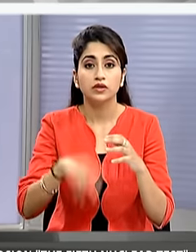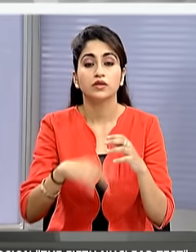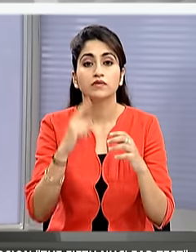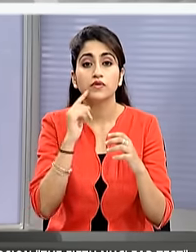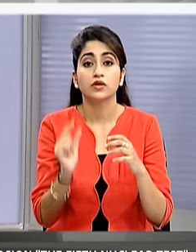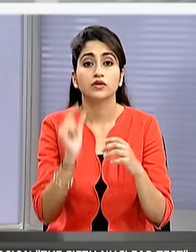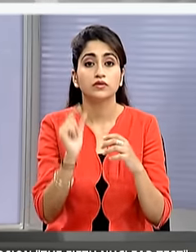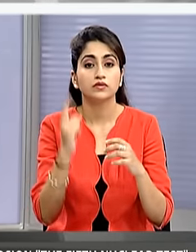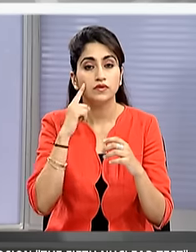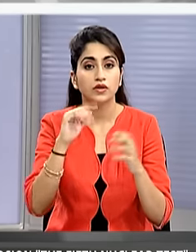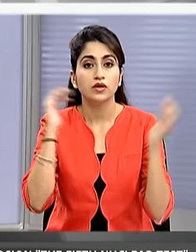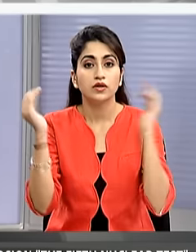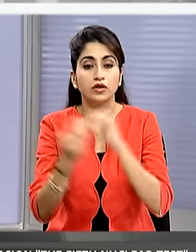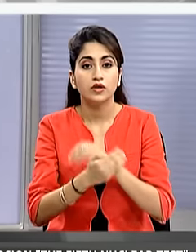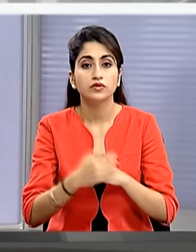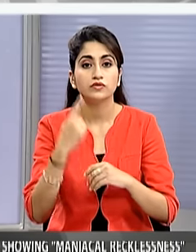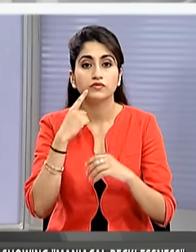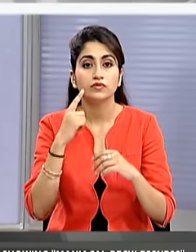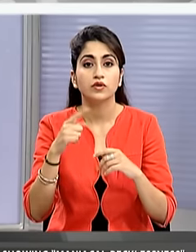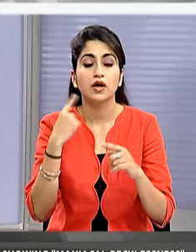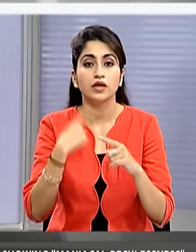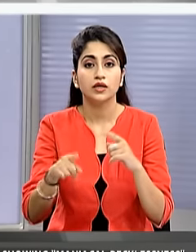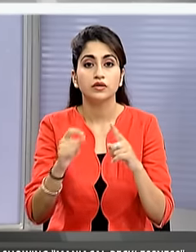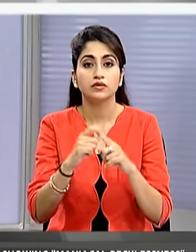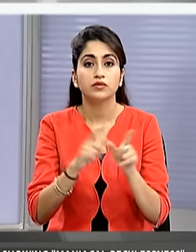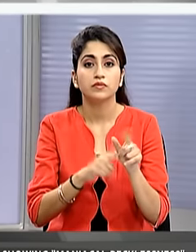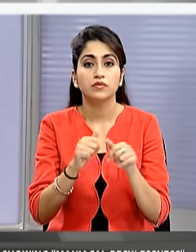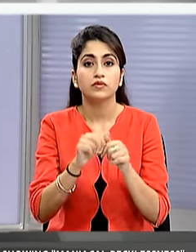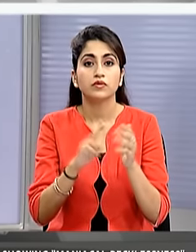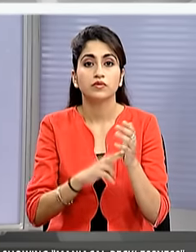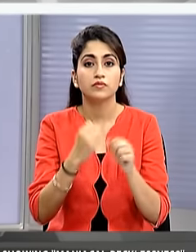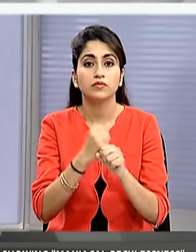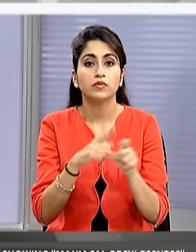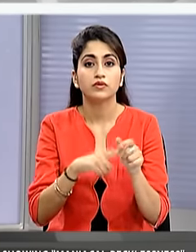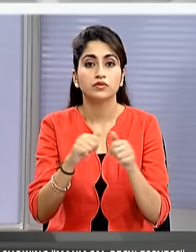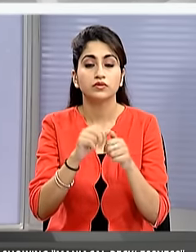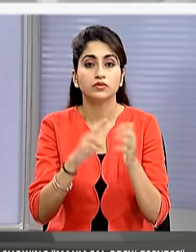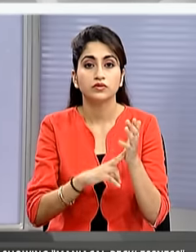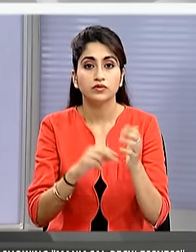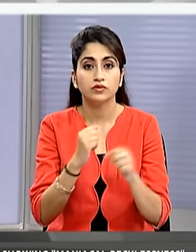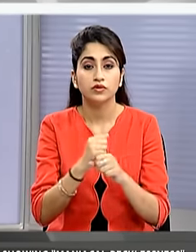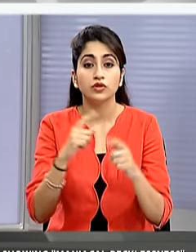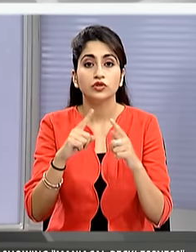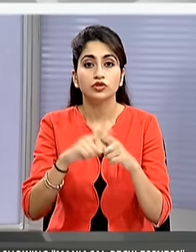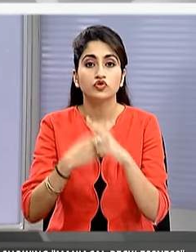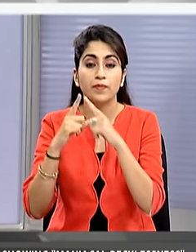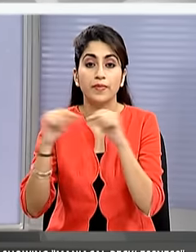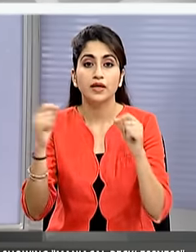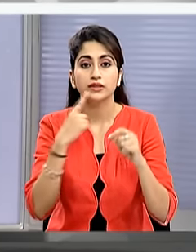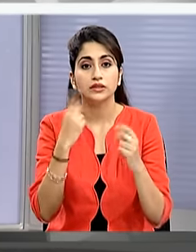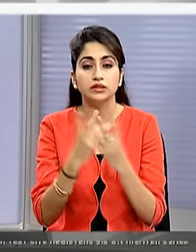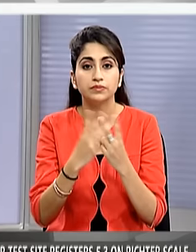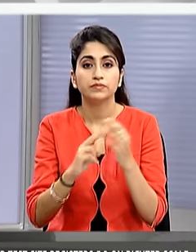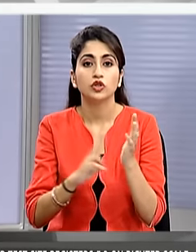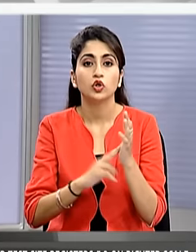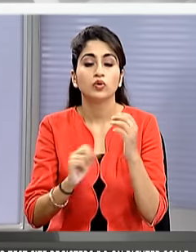of urgency within the international community on sanctions against North Korea. Japan also described the seismic